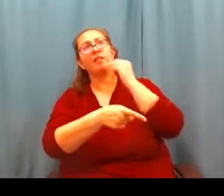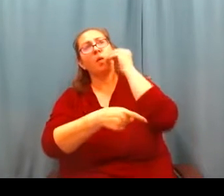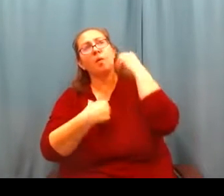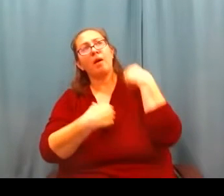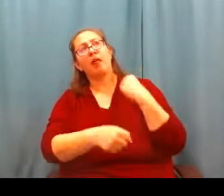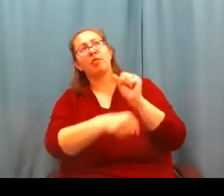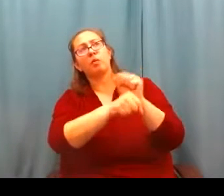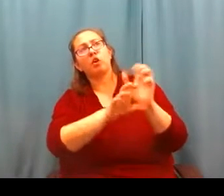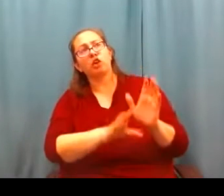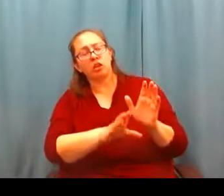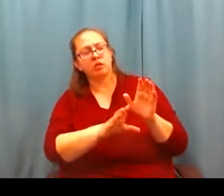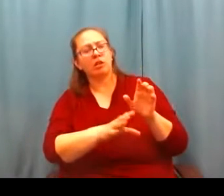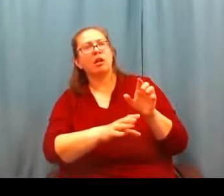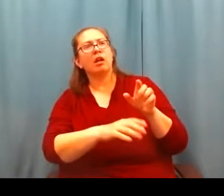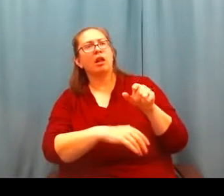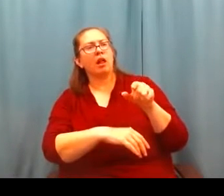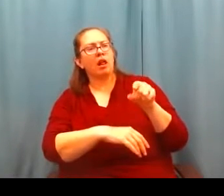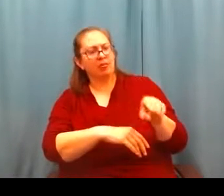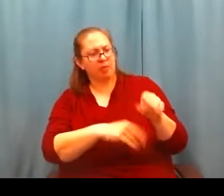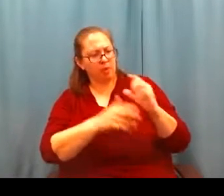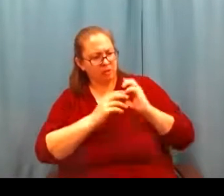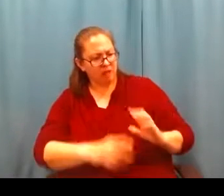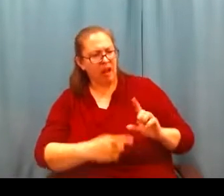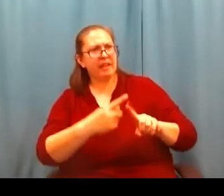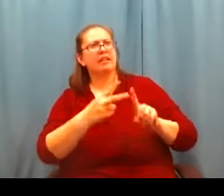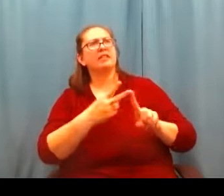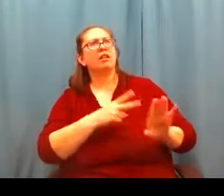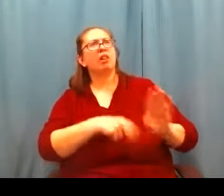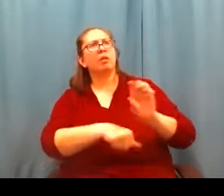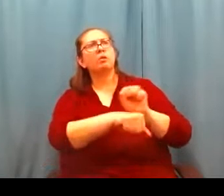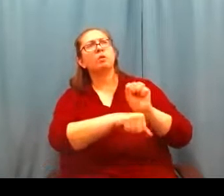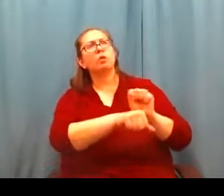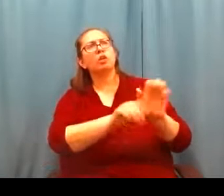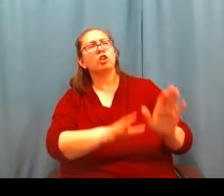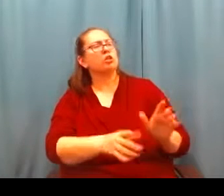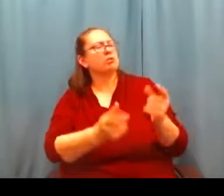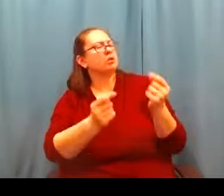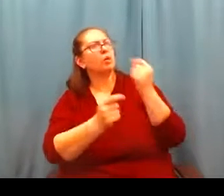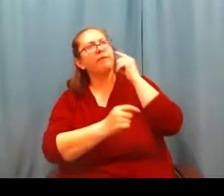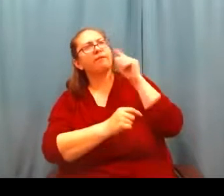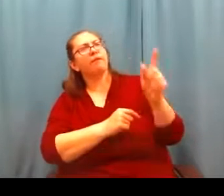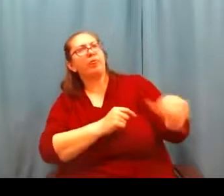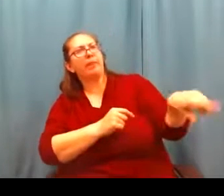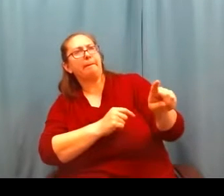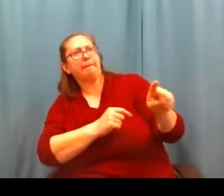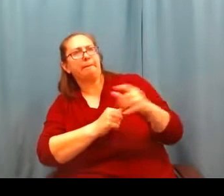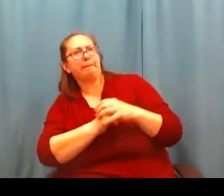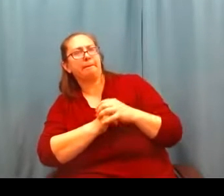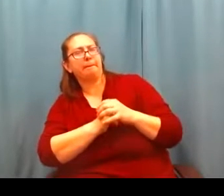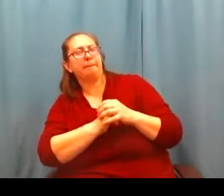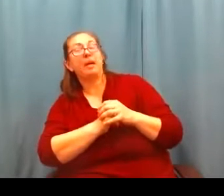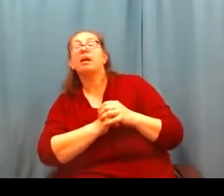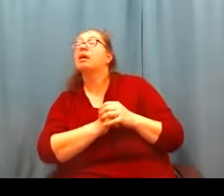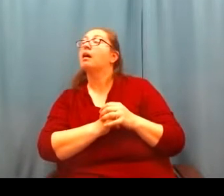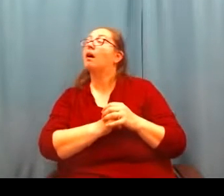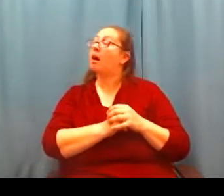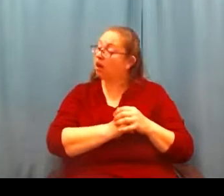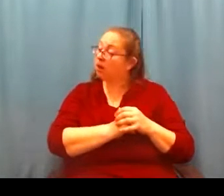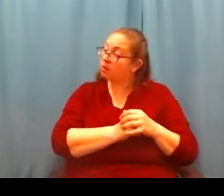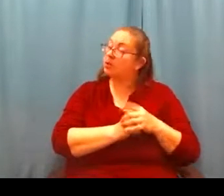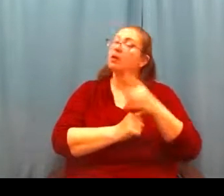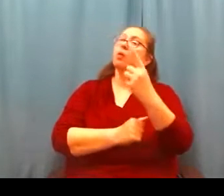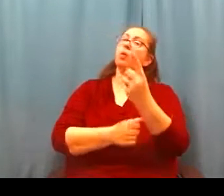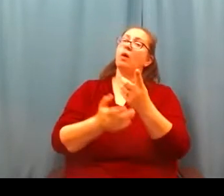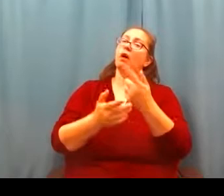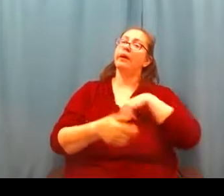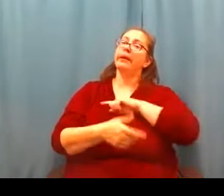for those workers and clients, whether it's through testing or resources available to them? So one of the things that we're doing, Barb, is,